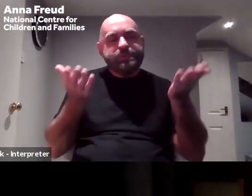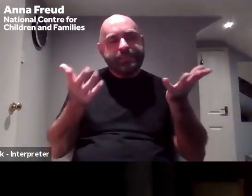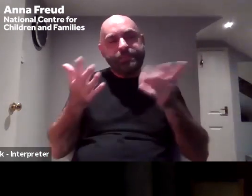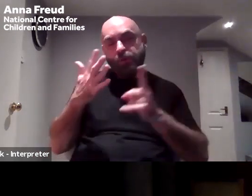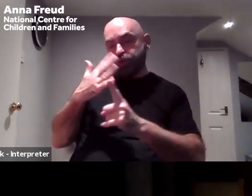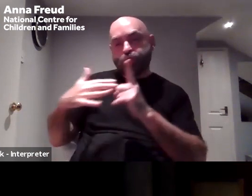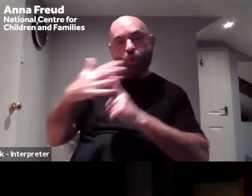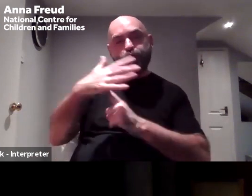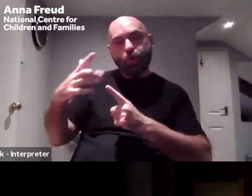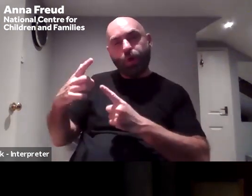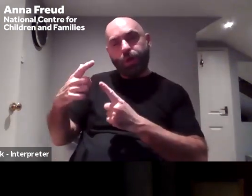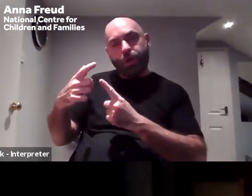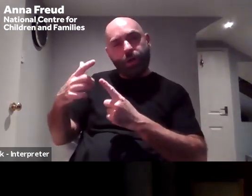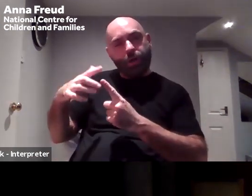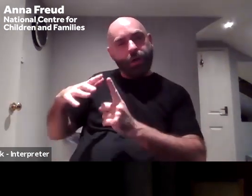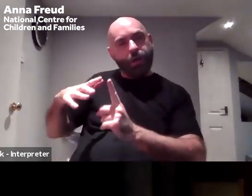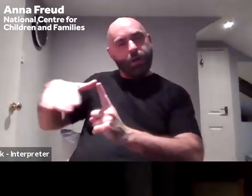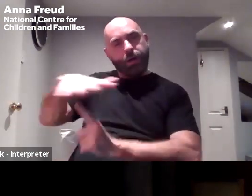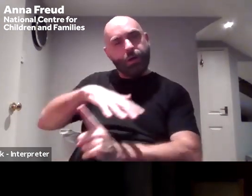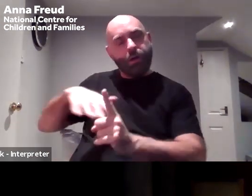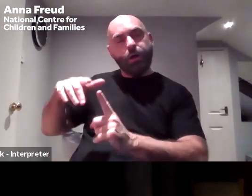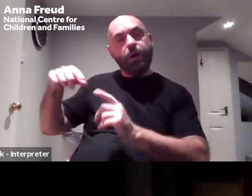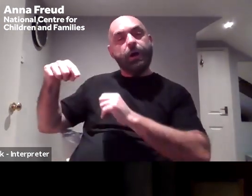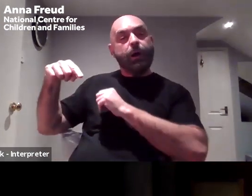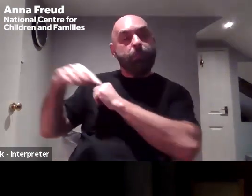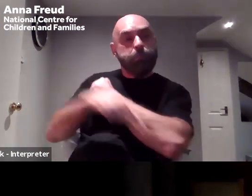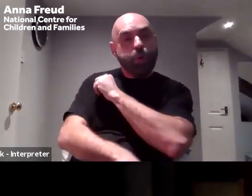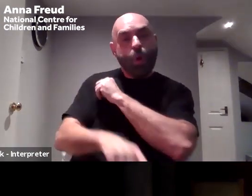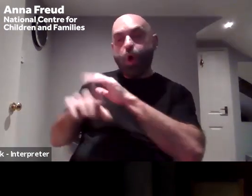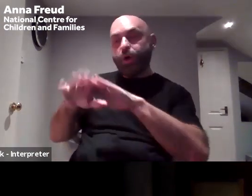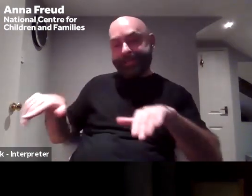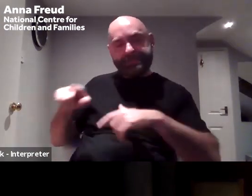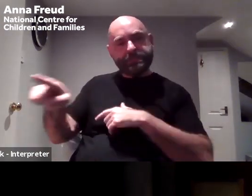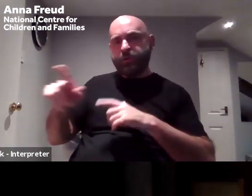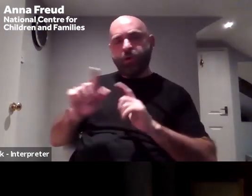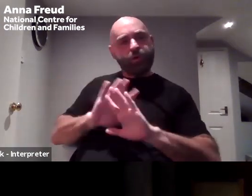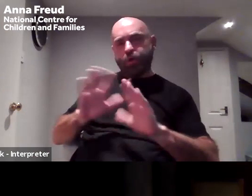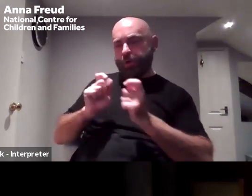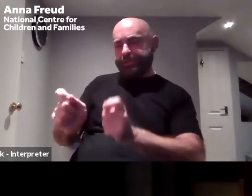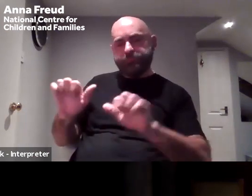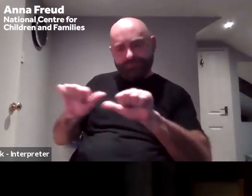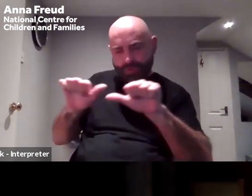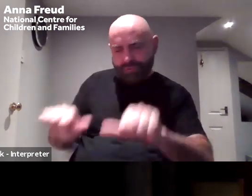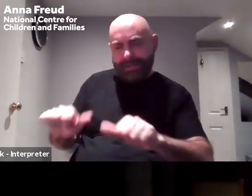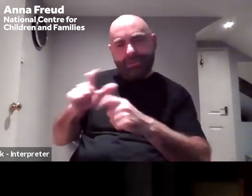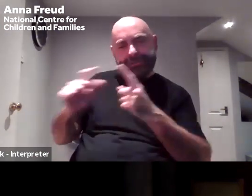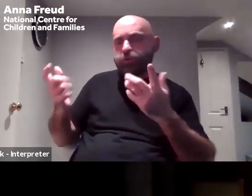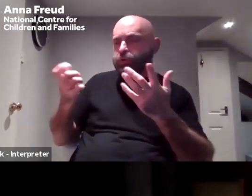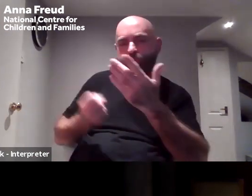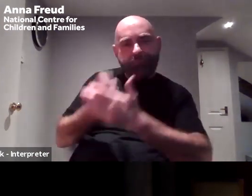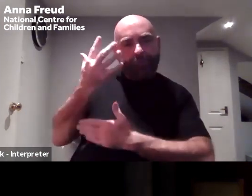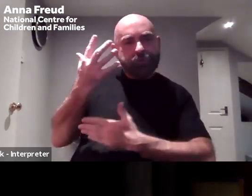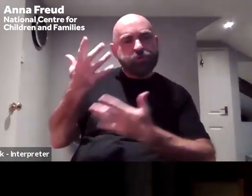social conditions, which means that poor kids are not given the conditions that allow them to flourish